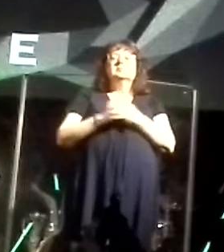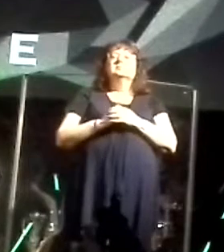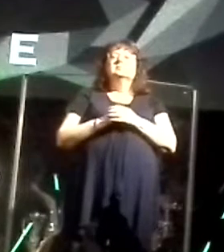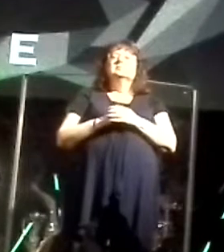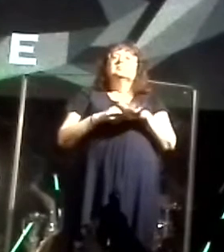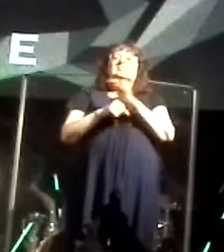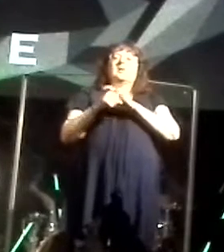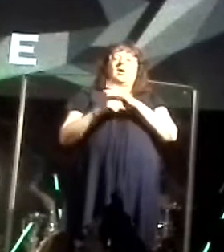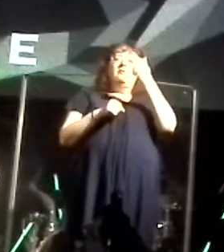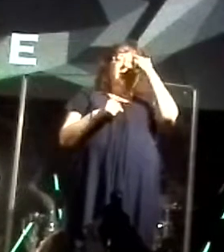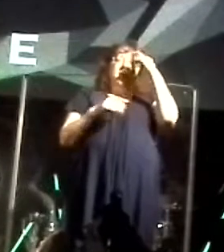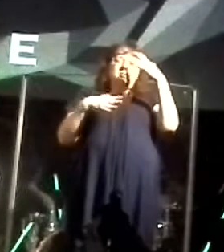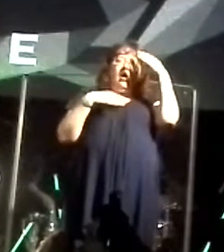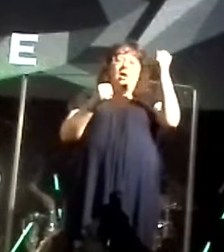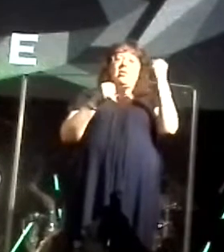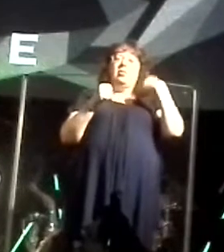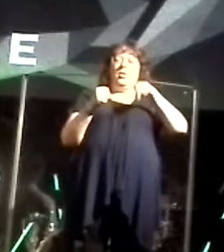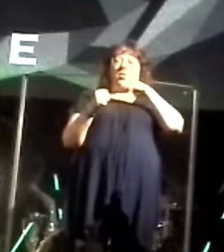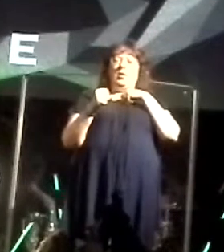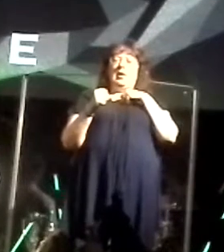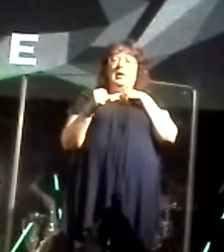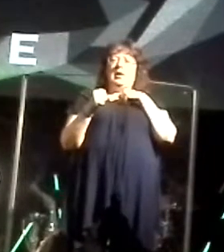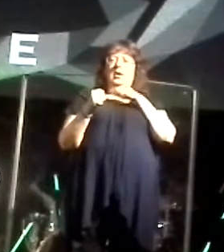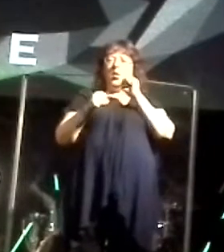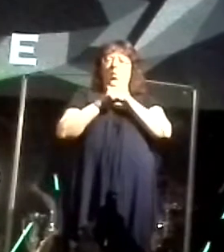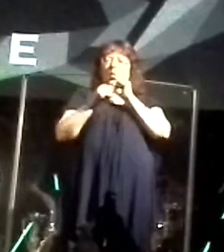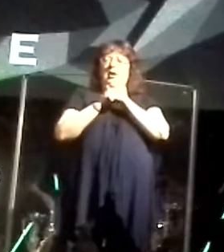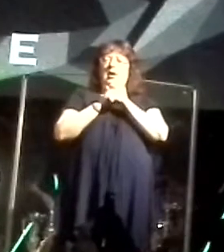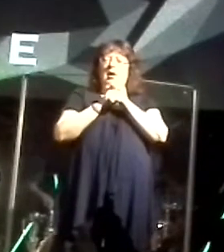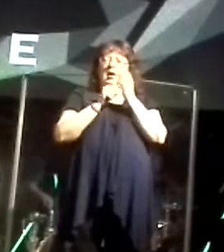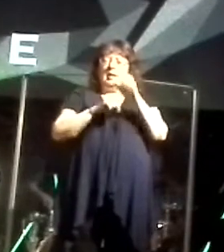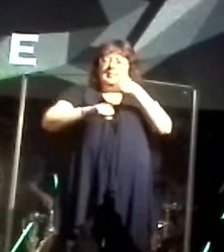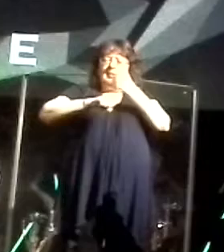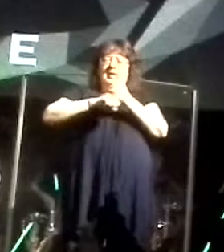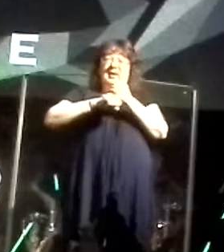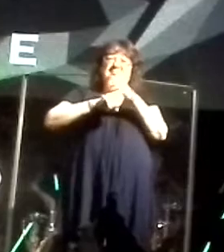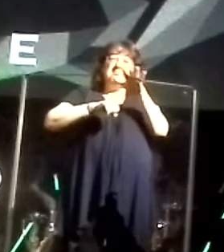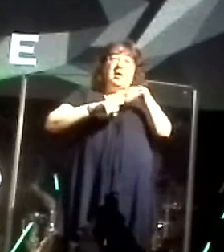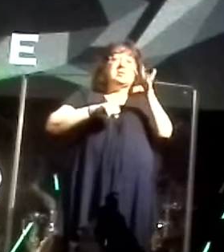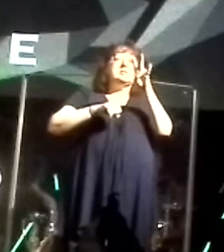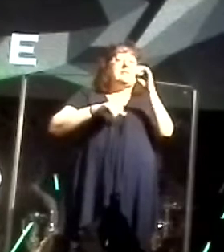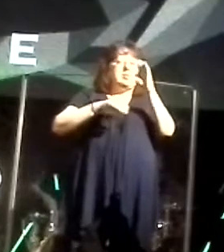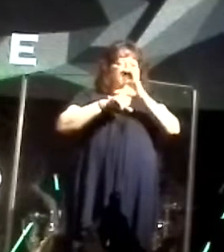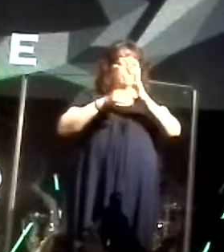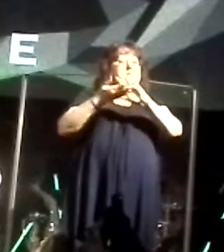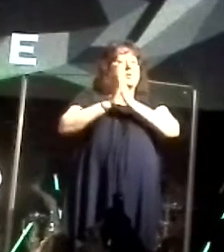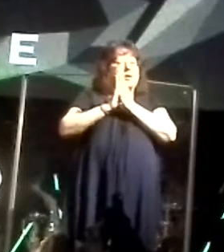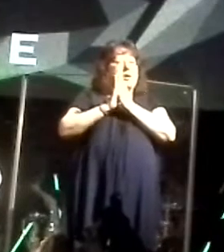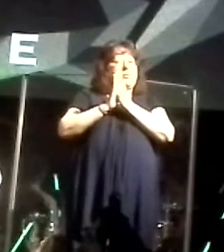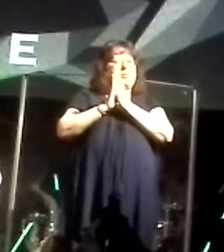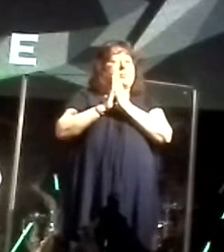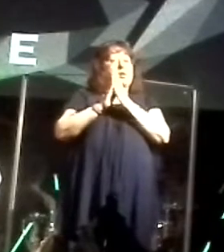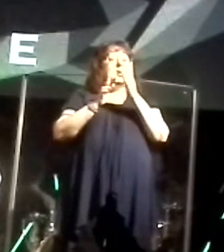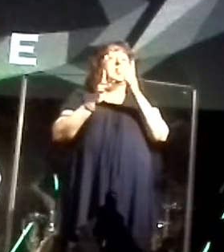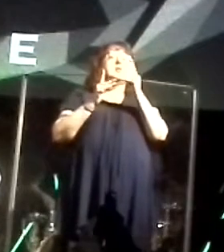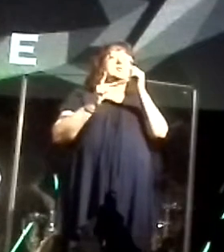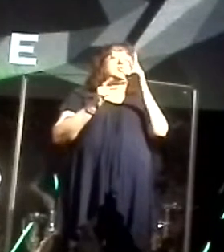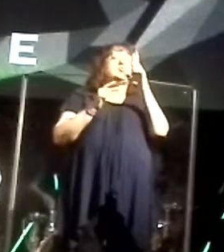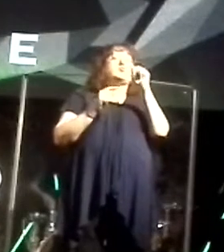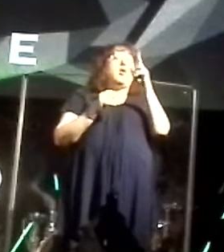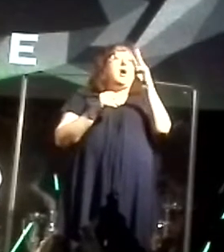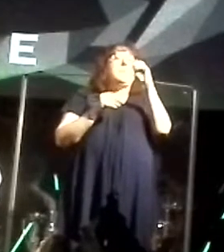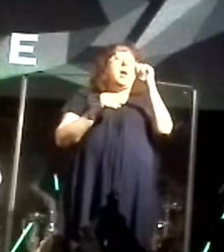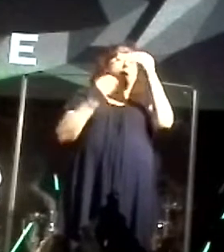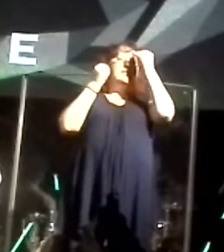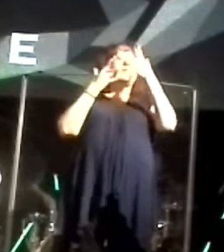And then in the area of mental health, we are working on equipping over 70 churches to become what we call trauma-informed.